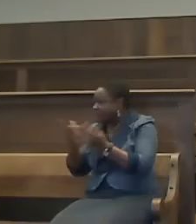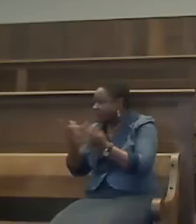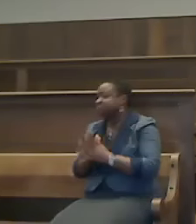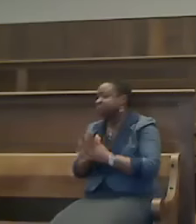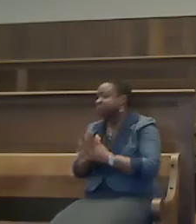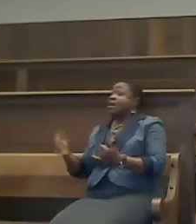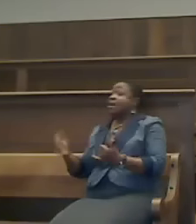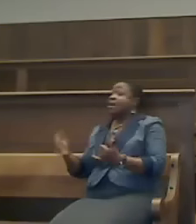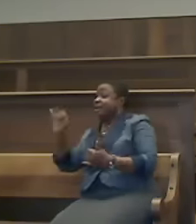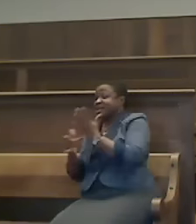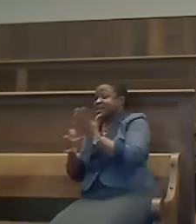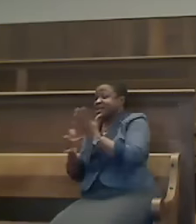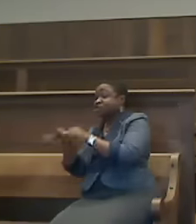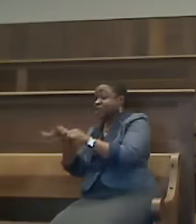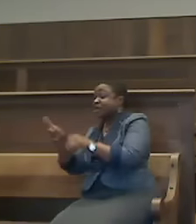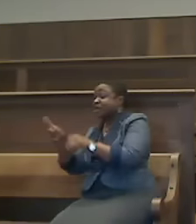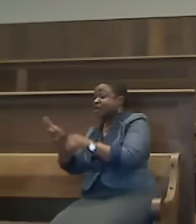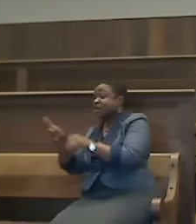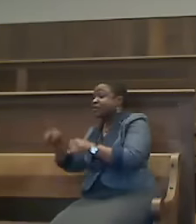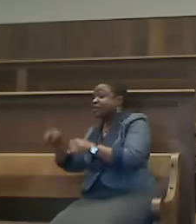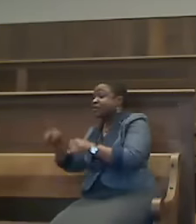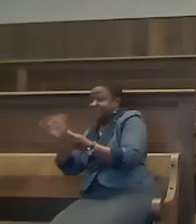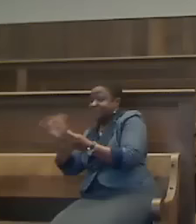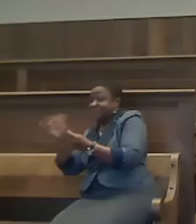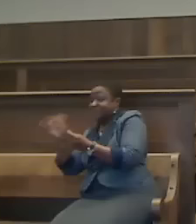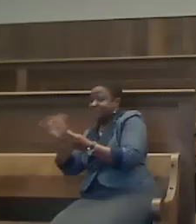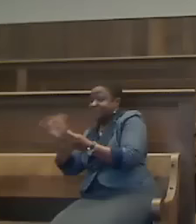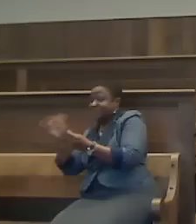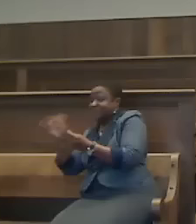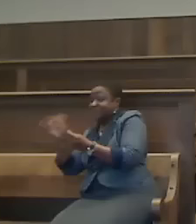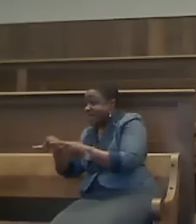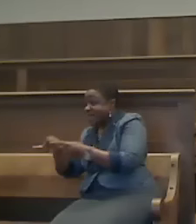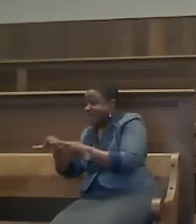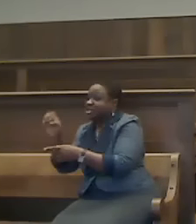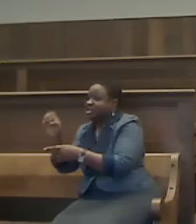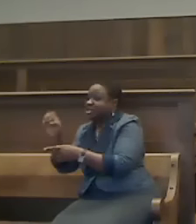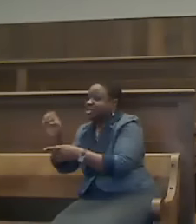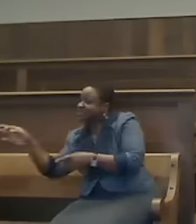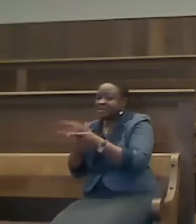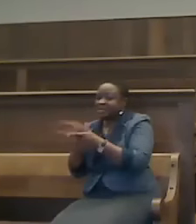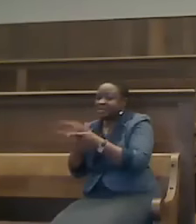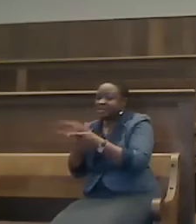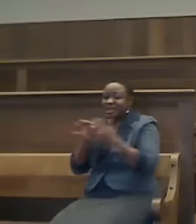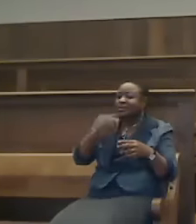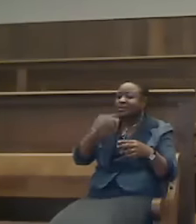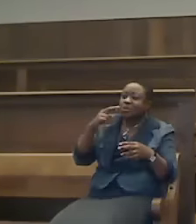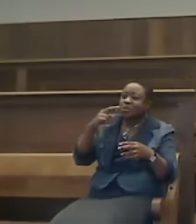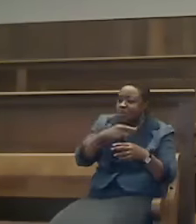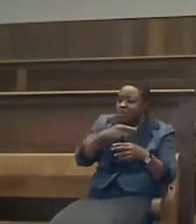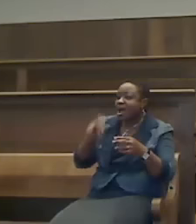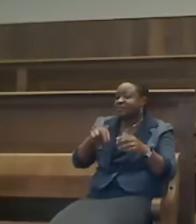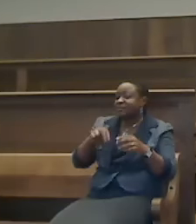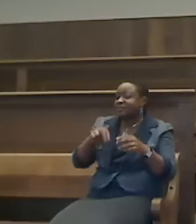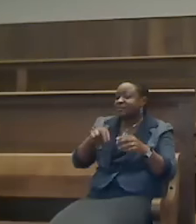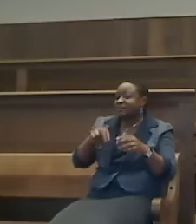bacterium, insert it into the DNA of corn and cotton plants, and every single cell